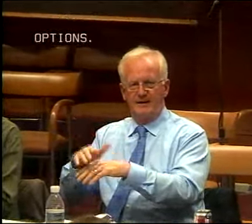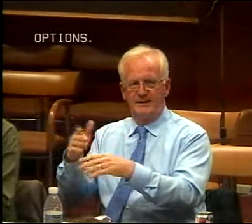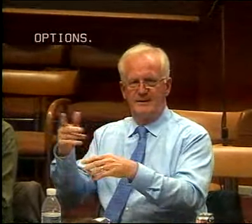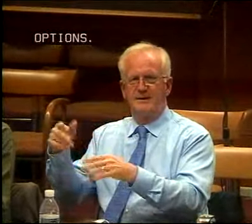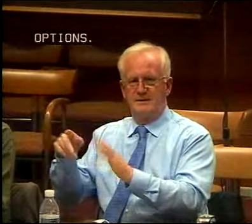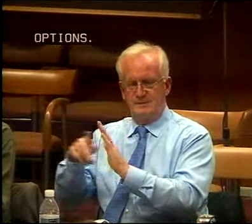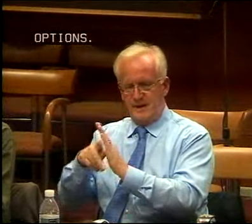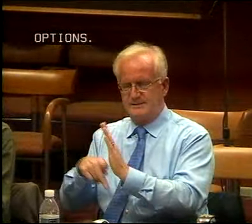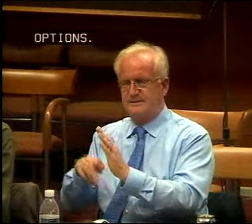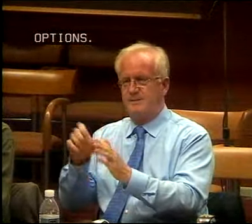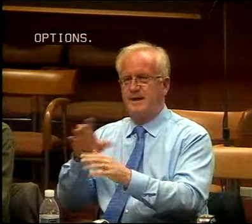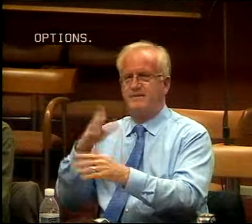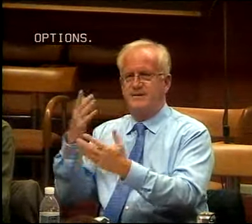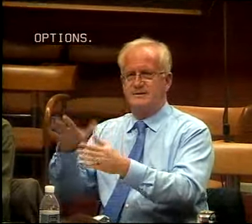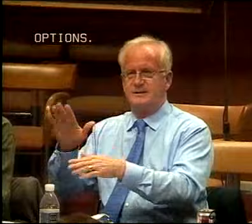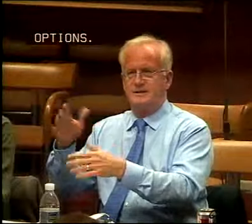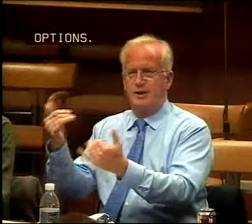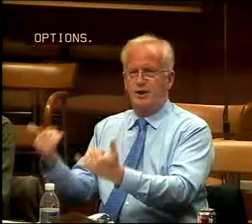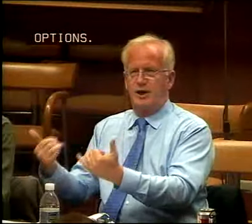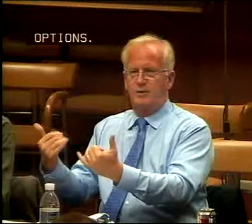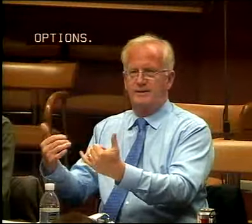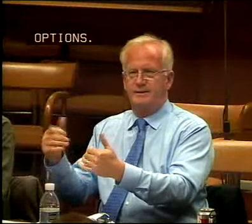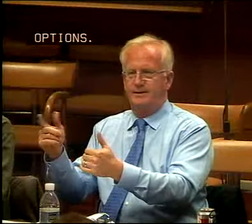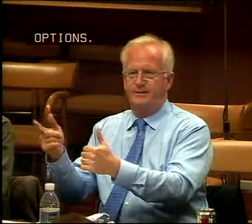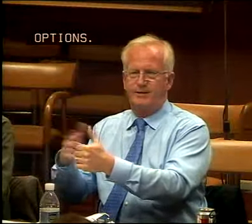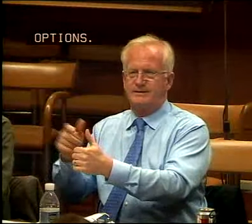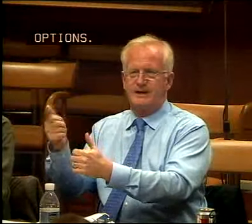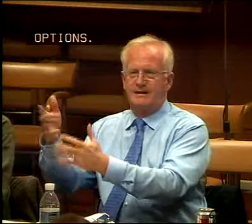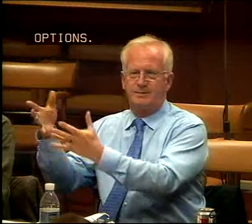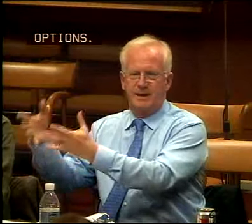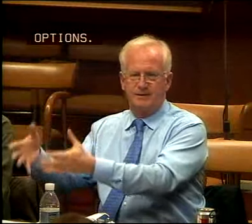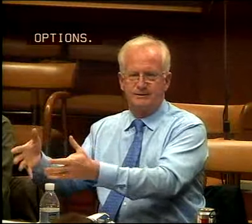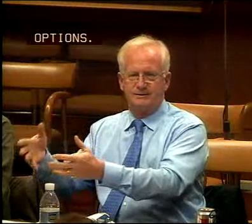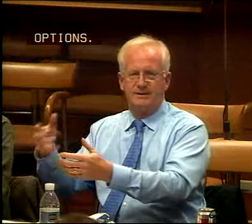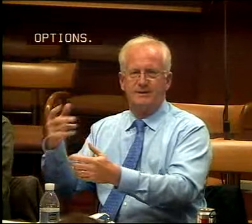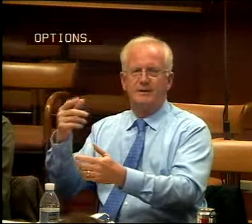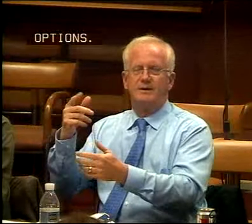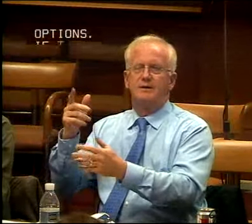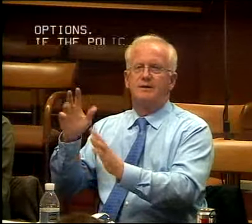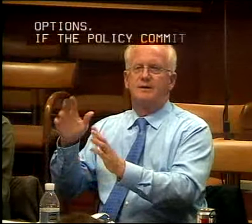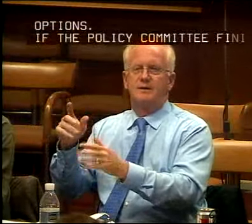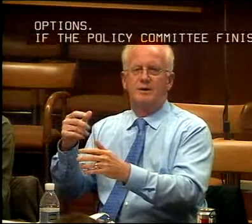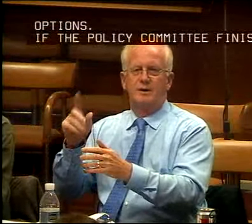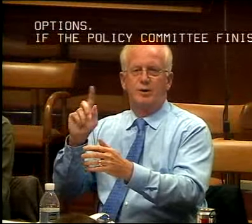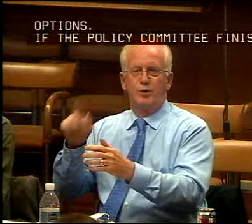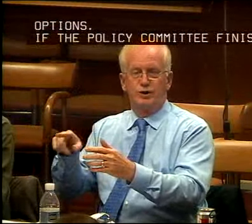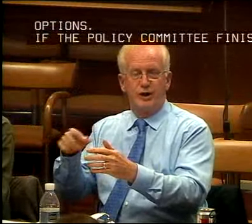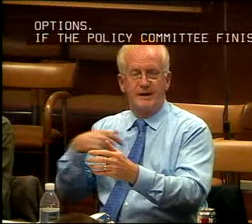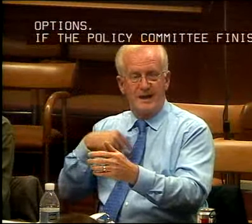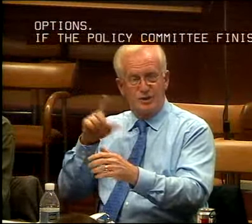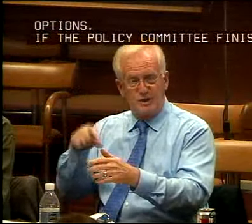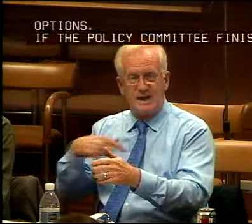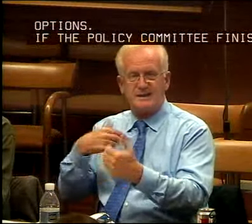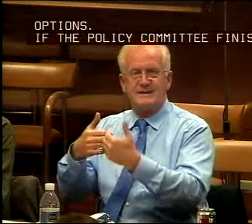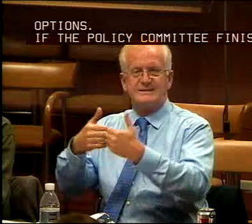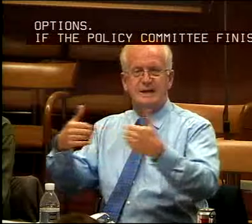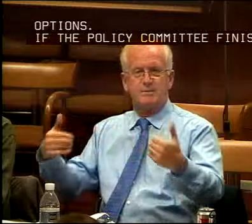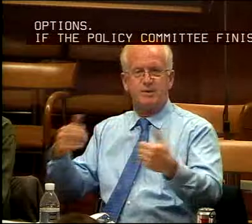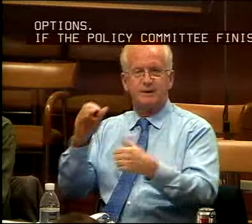If the policy committee finishes these first 10 pages,